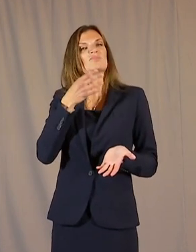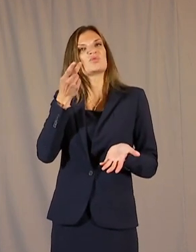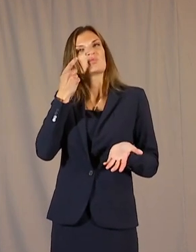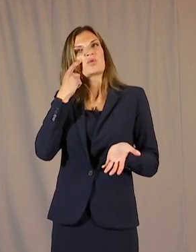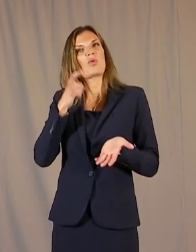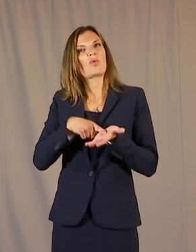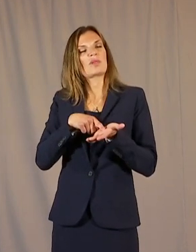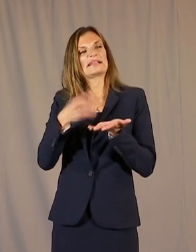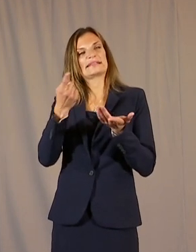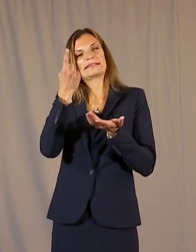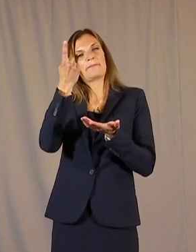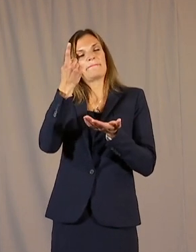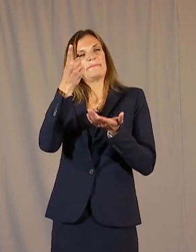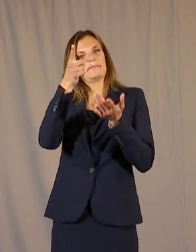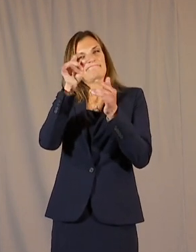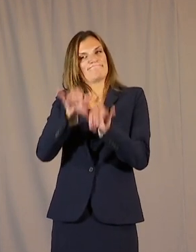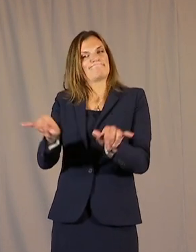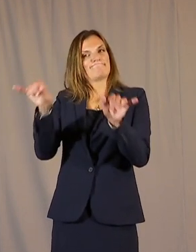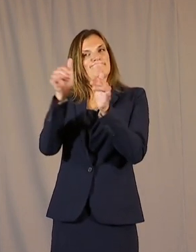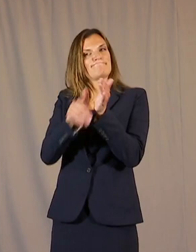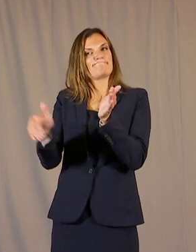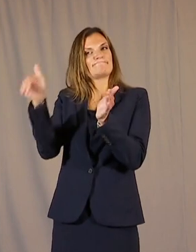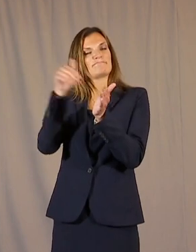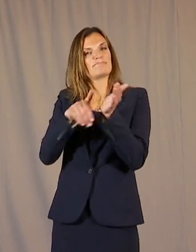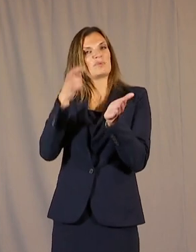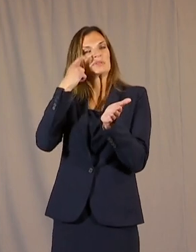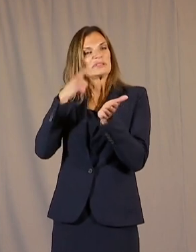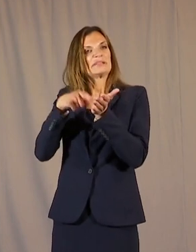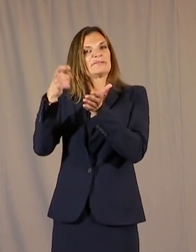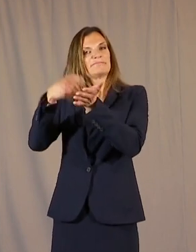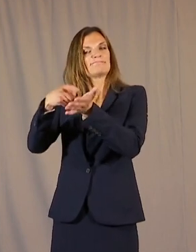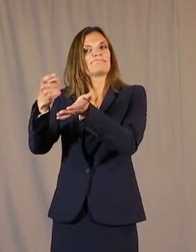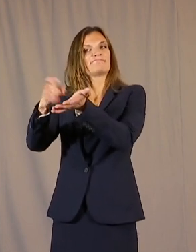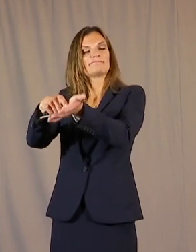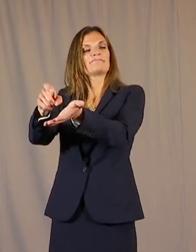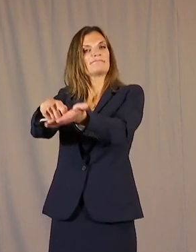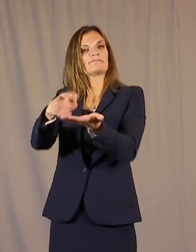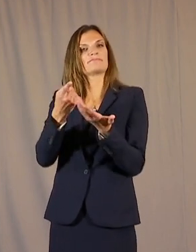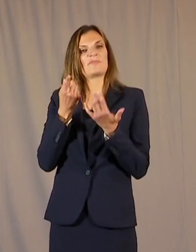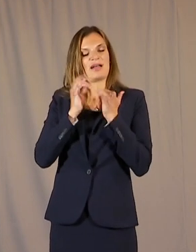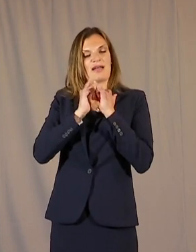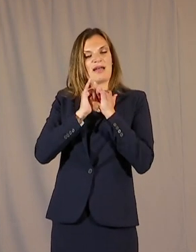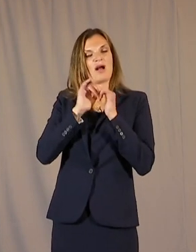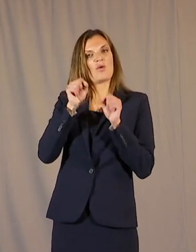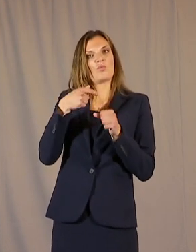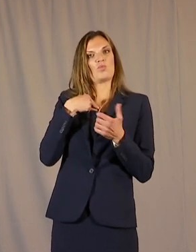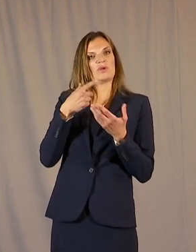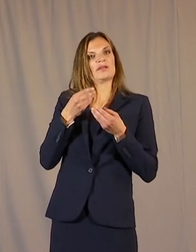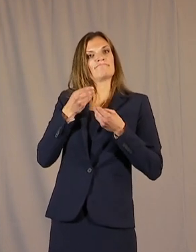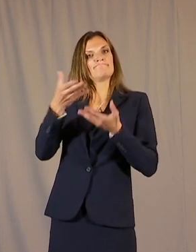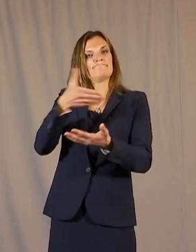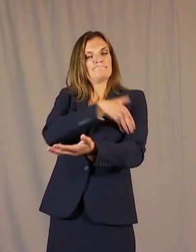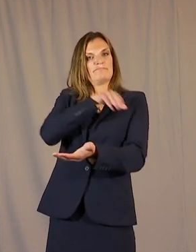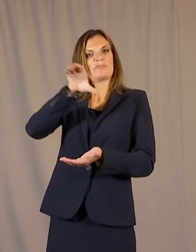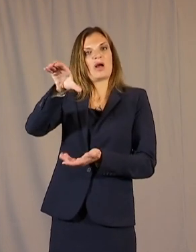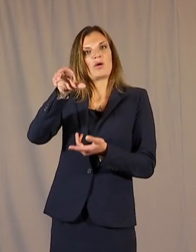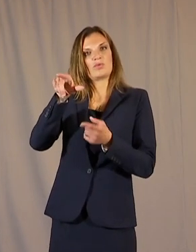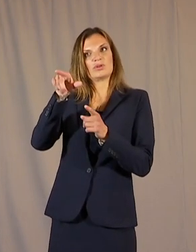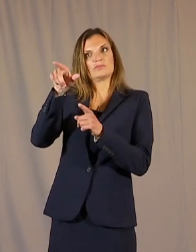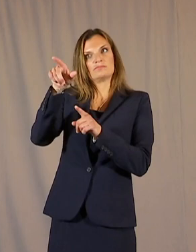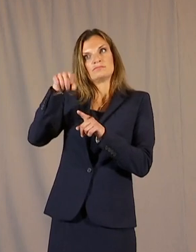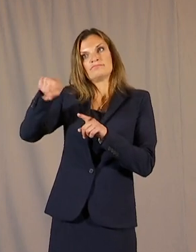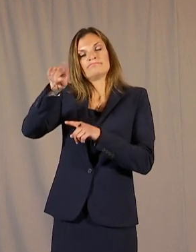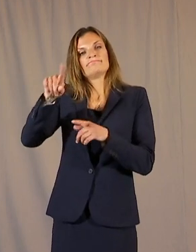two things we could focus on that would lead to communities becoming more resilient against infection